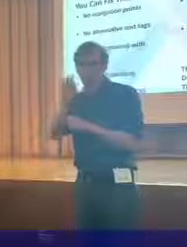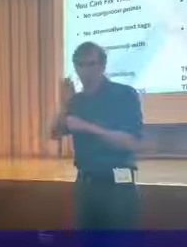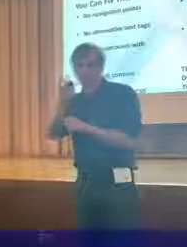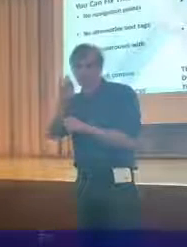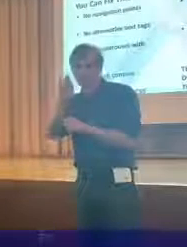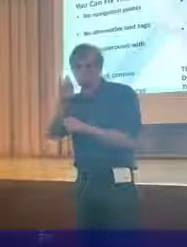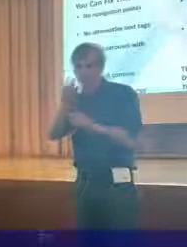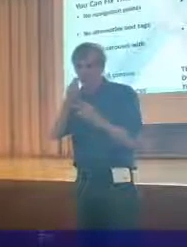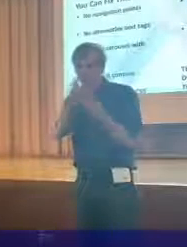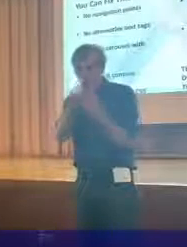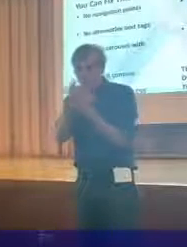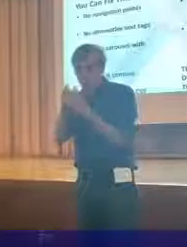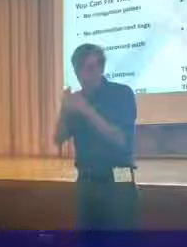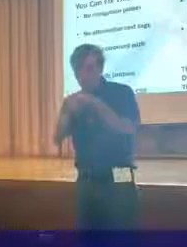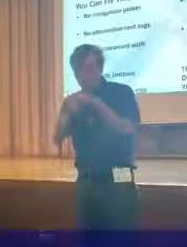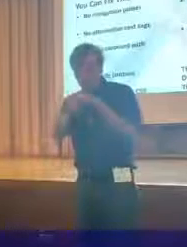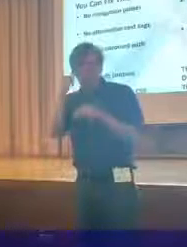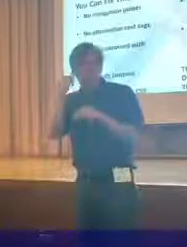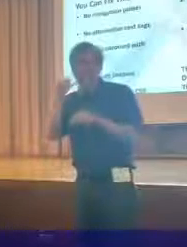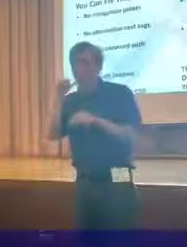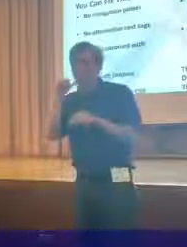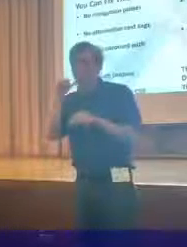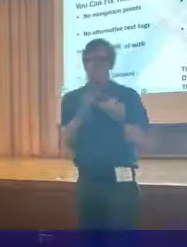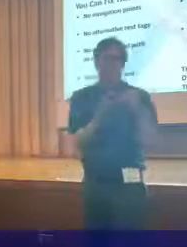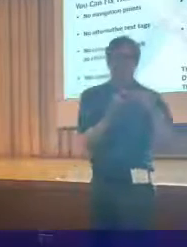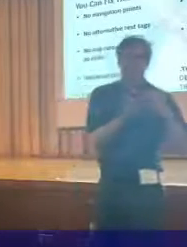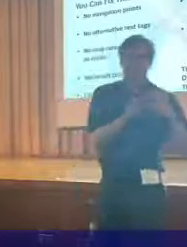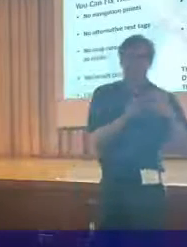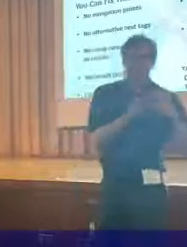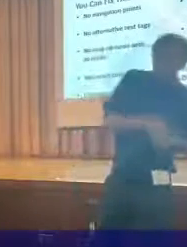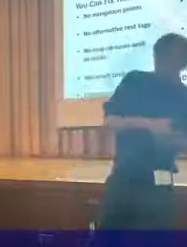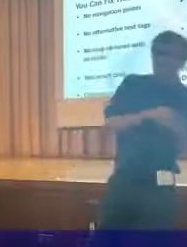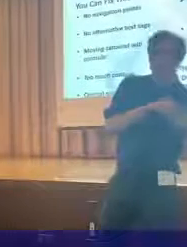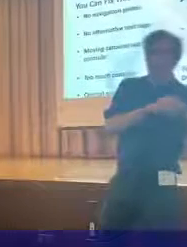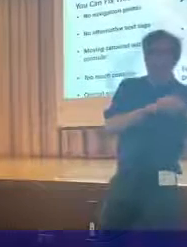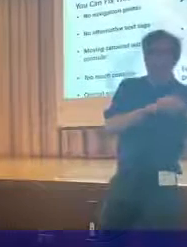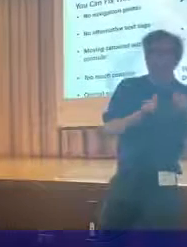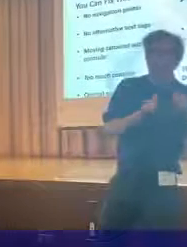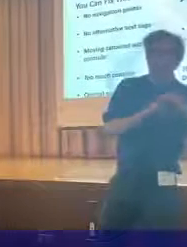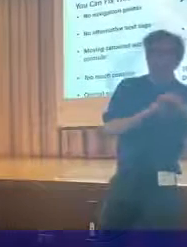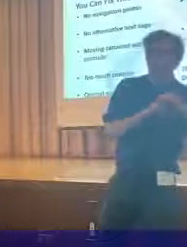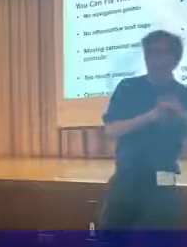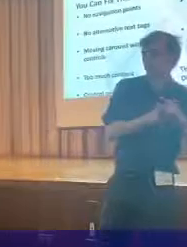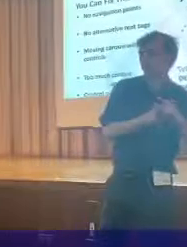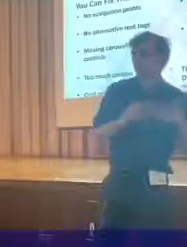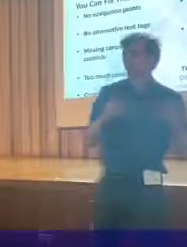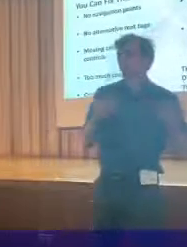limited access to, if somebody else bends your CMS